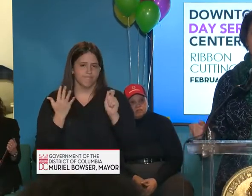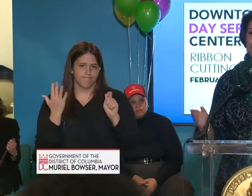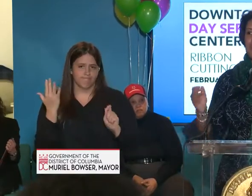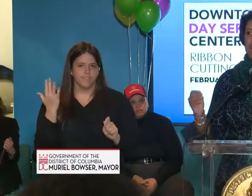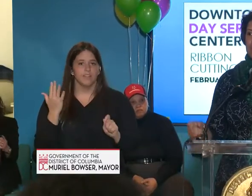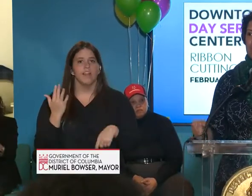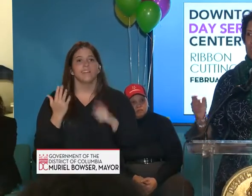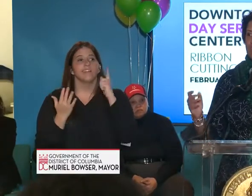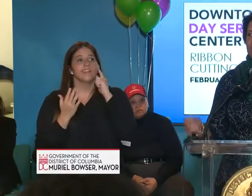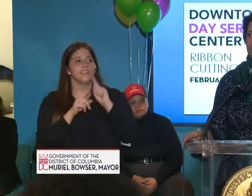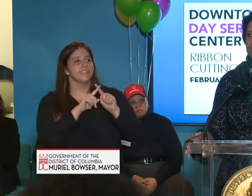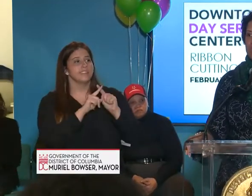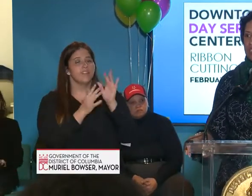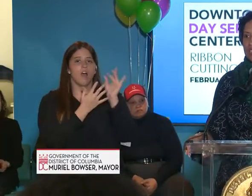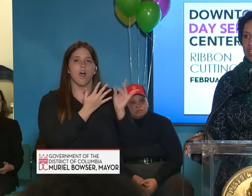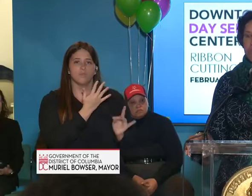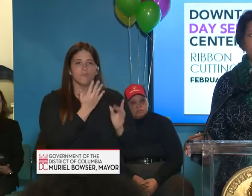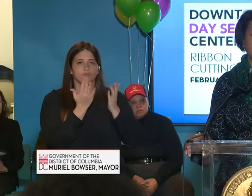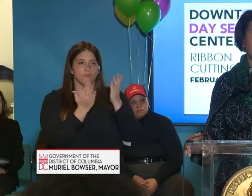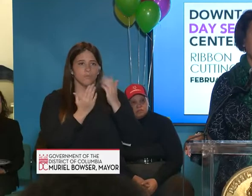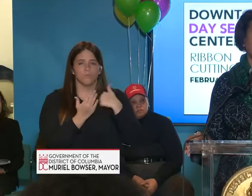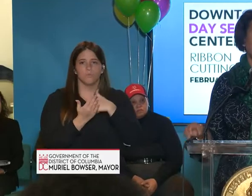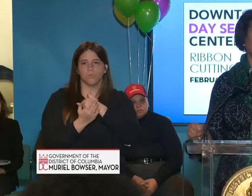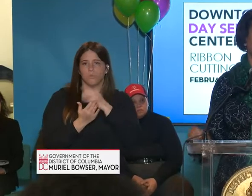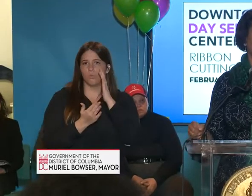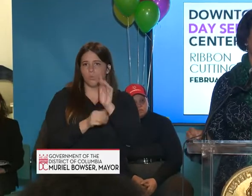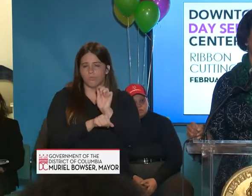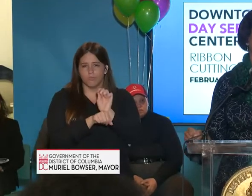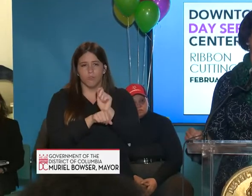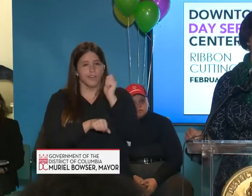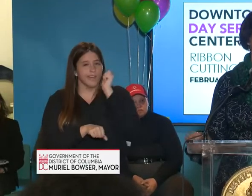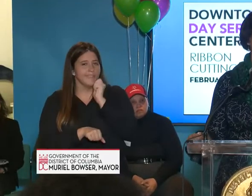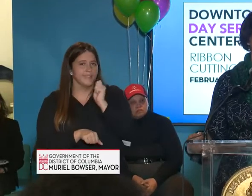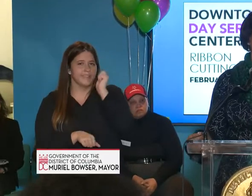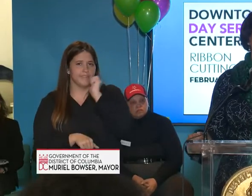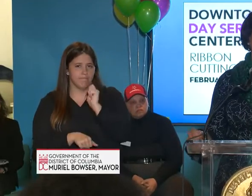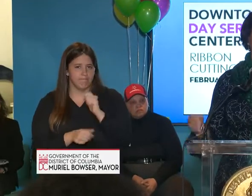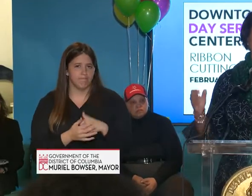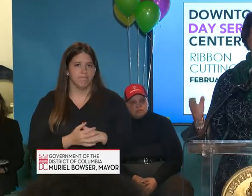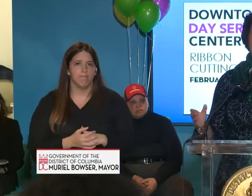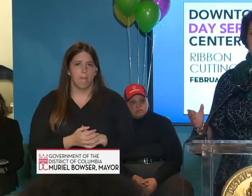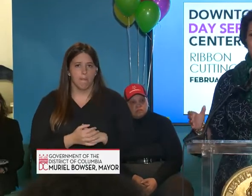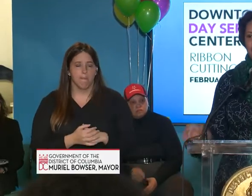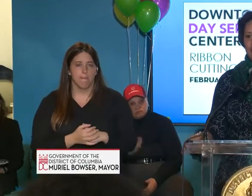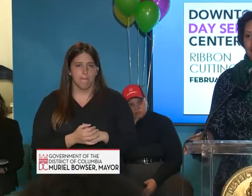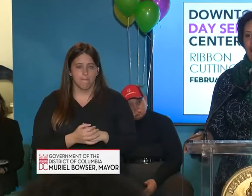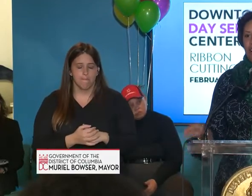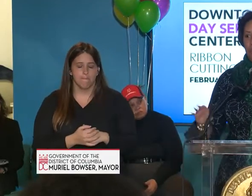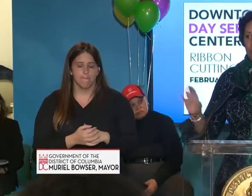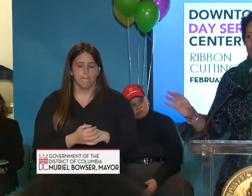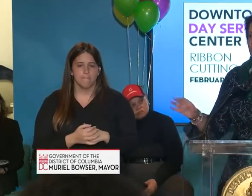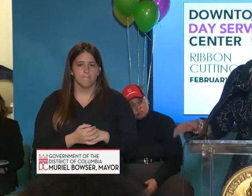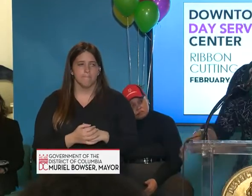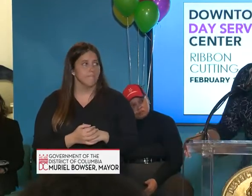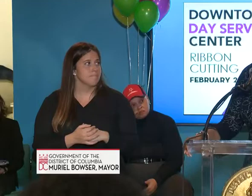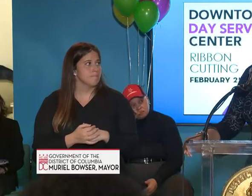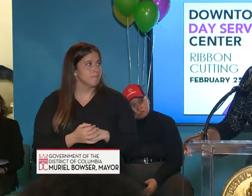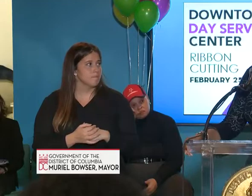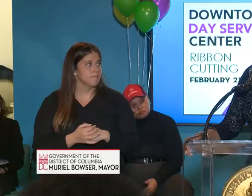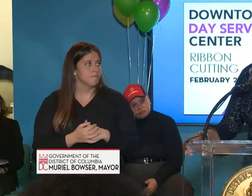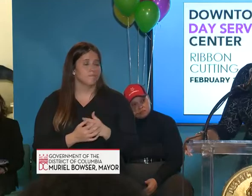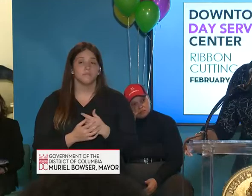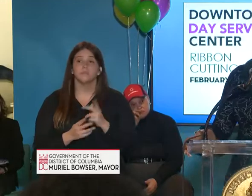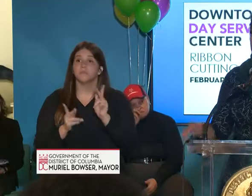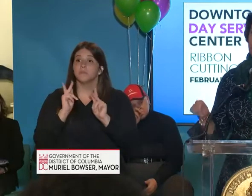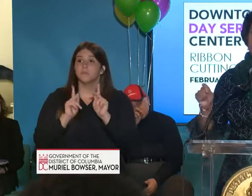all of the wonderful options and services that we work every single day to have. We